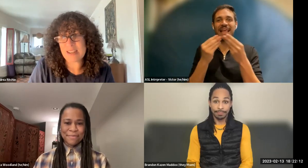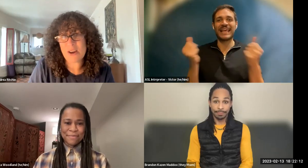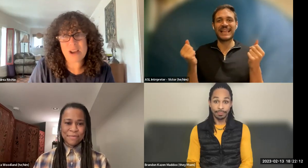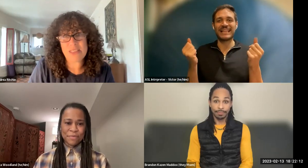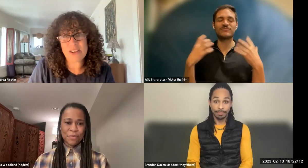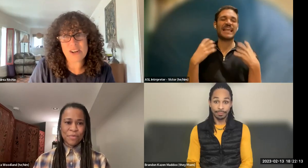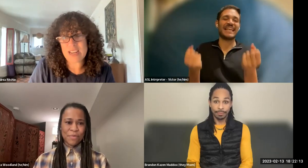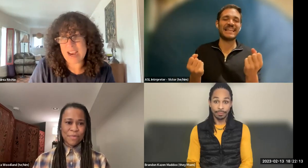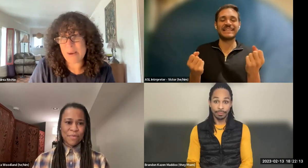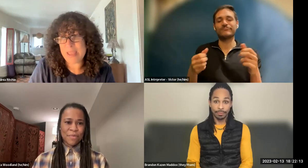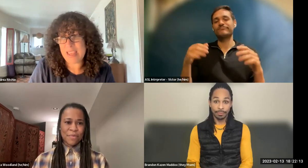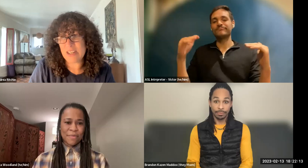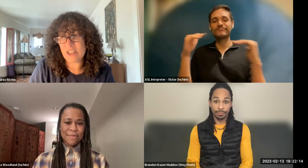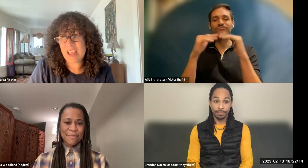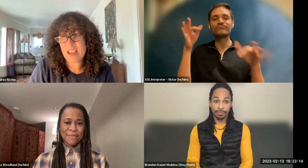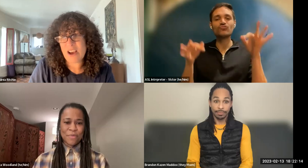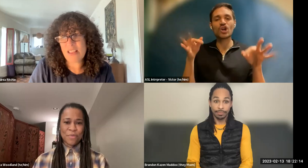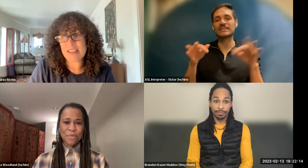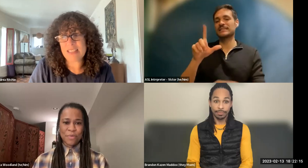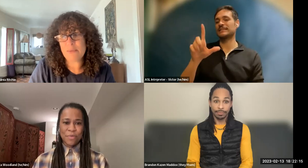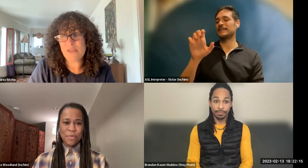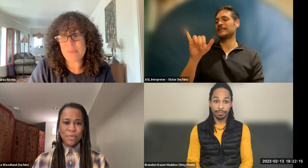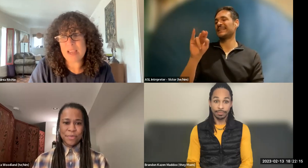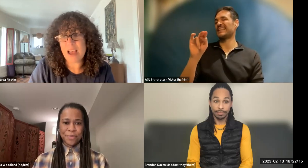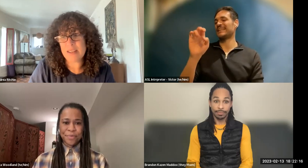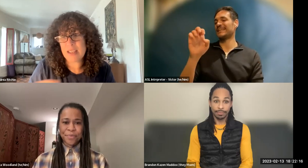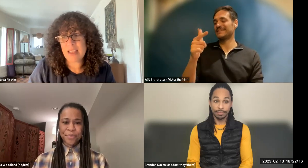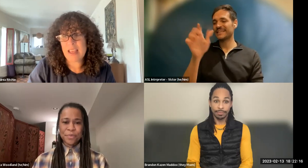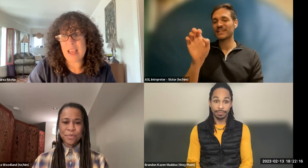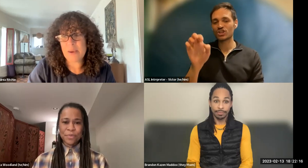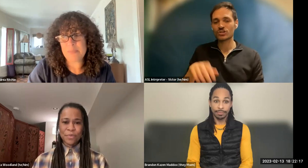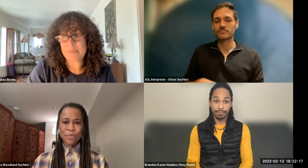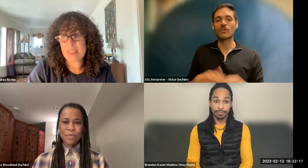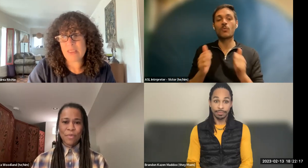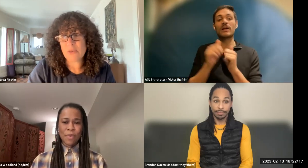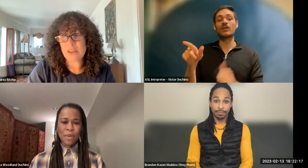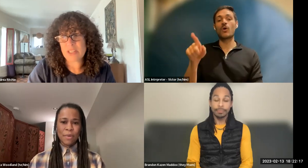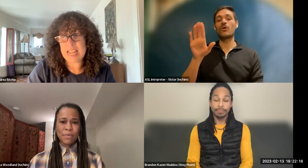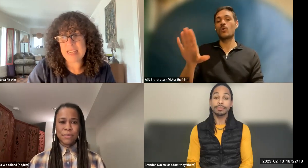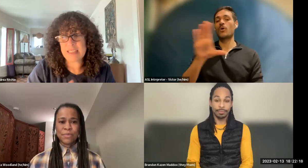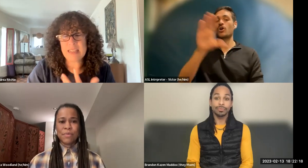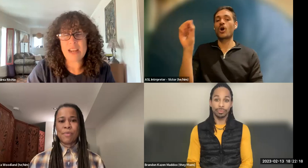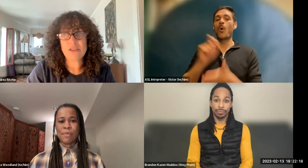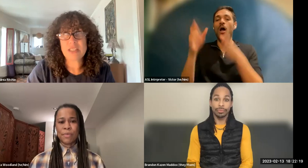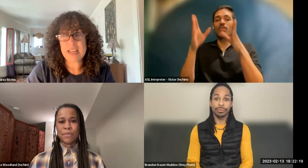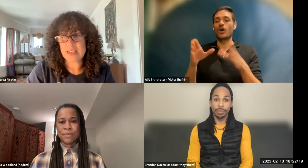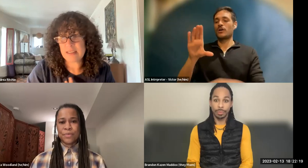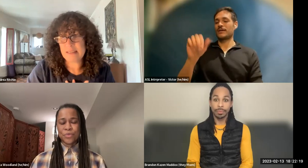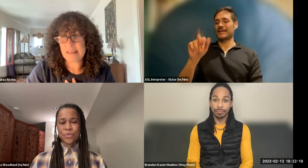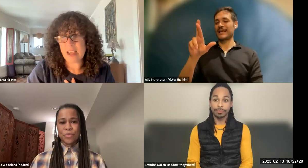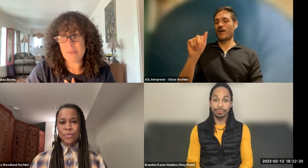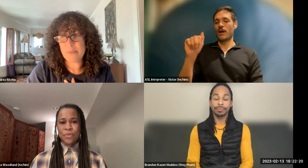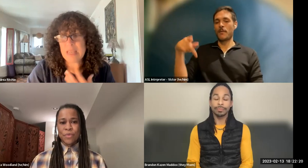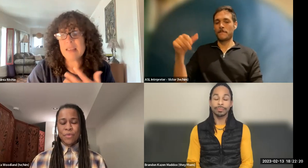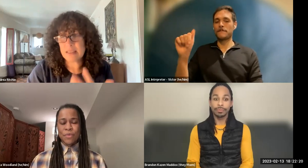you and co-author Kara Page call on us to move beyond those understandings and to